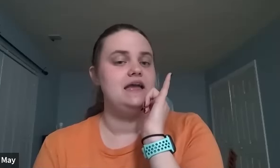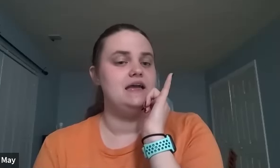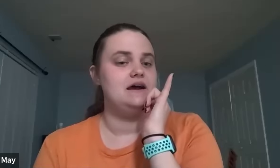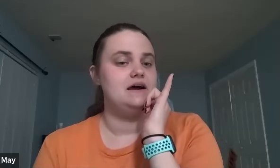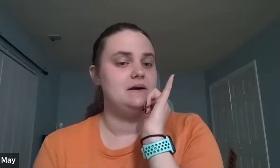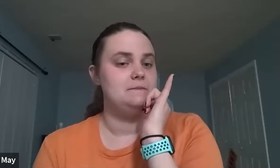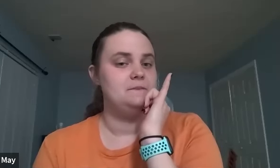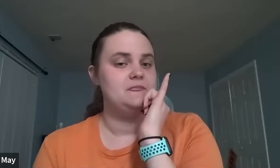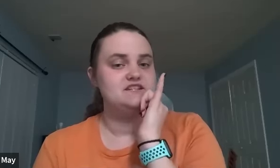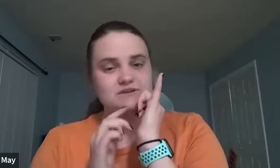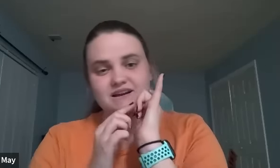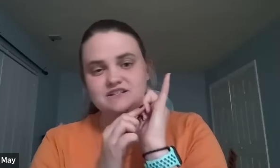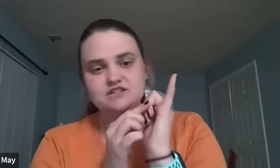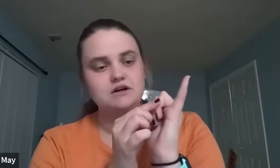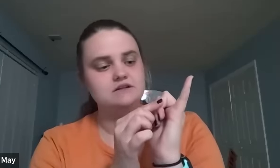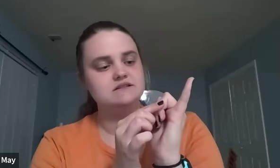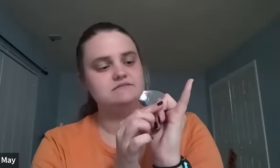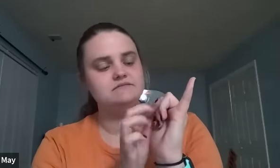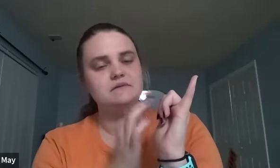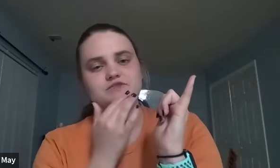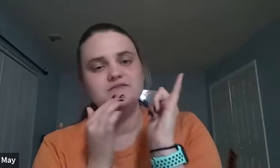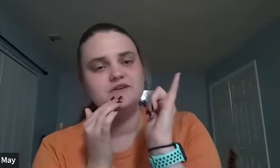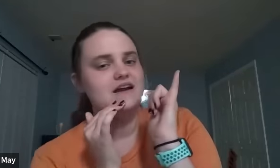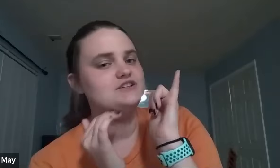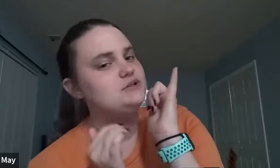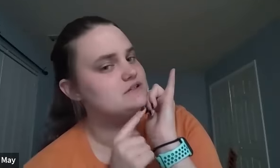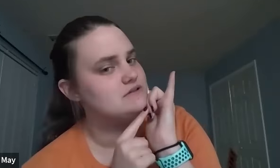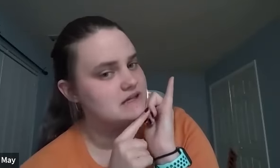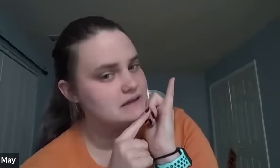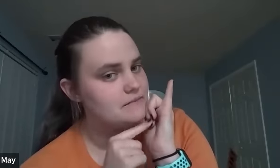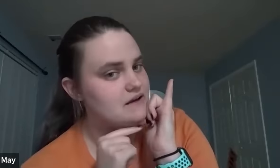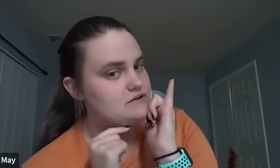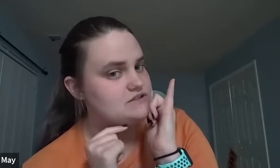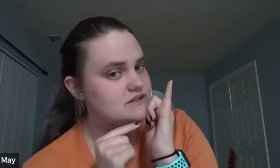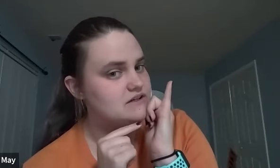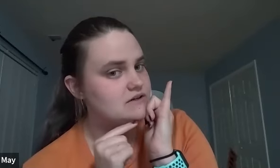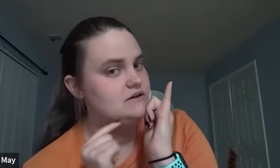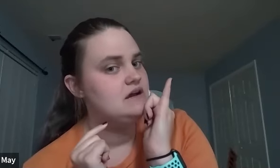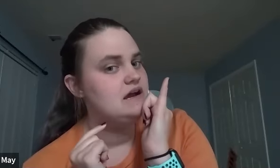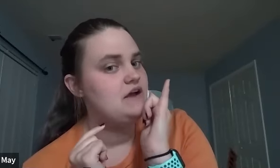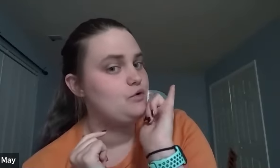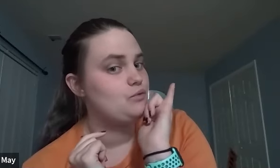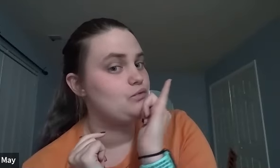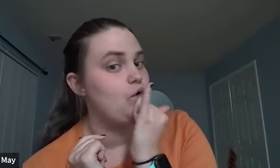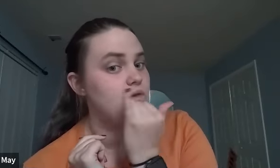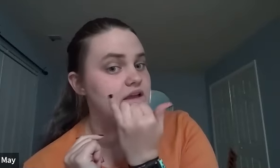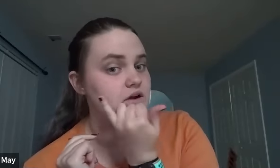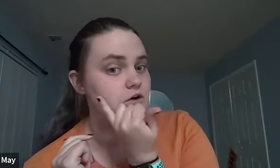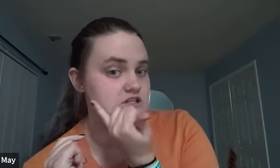And so it kind of starts, I'm trying to figure out how to show it. So it's like my knuckles are here and they're rolling across my